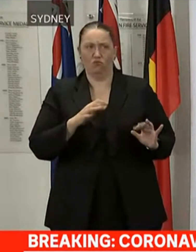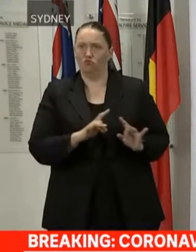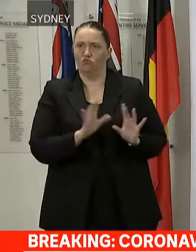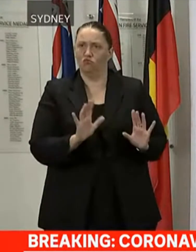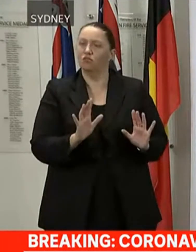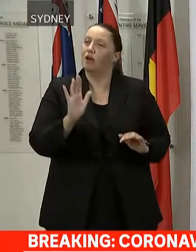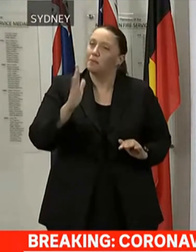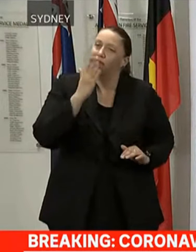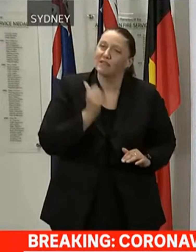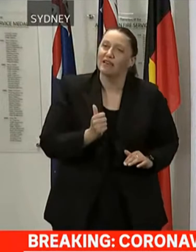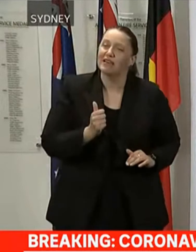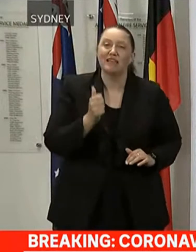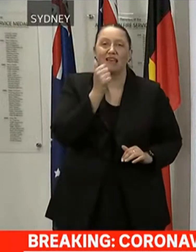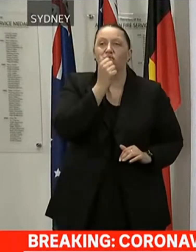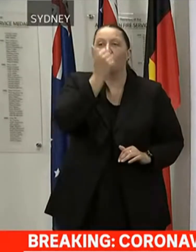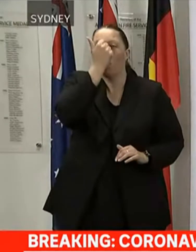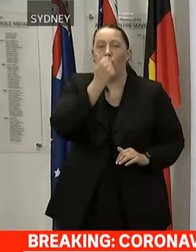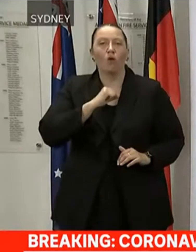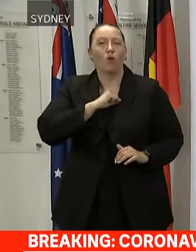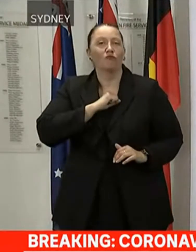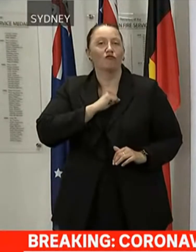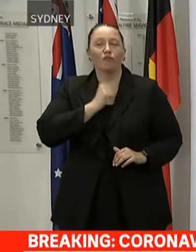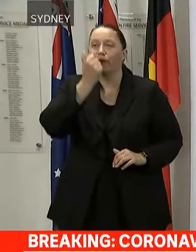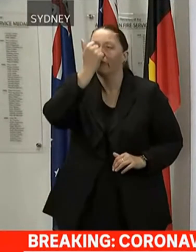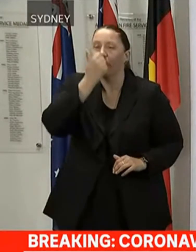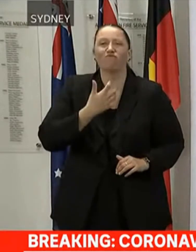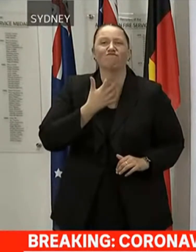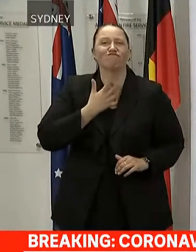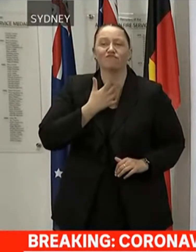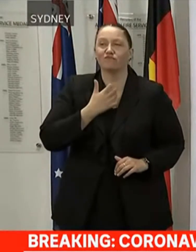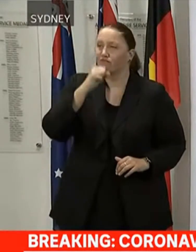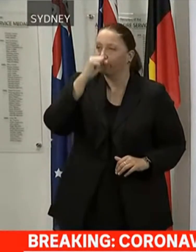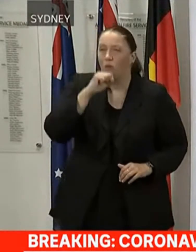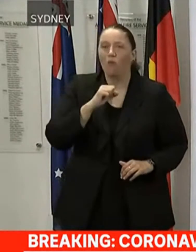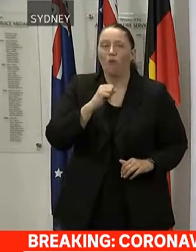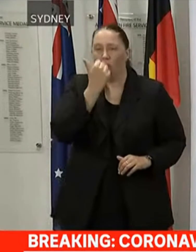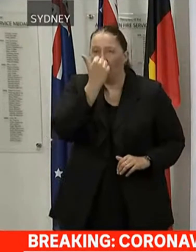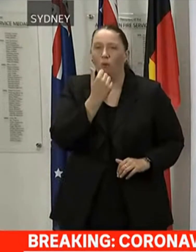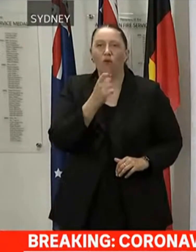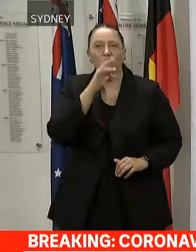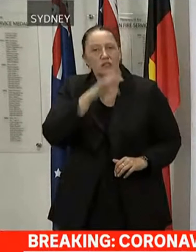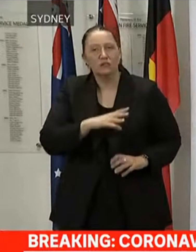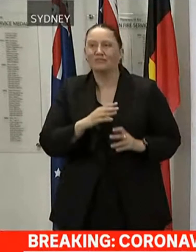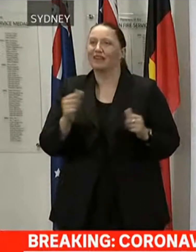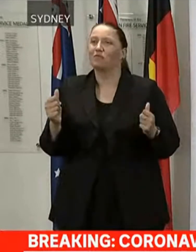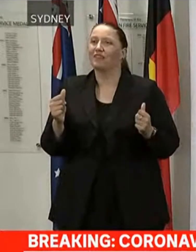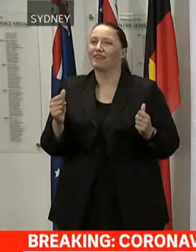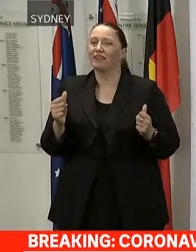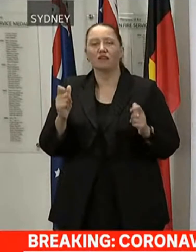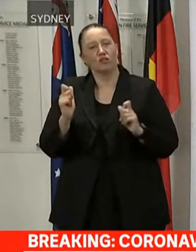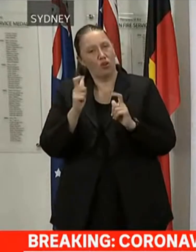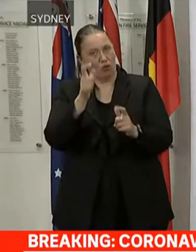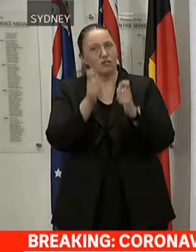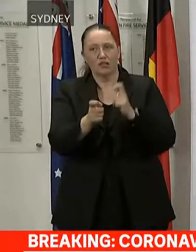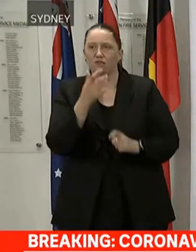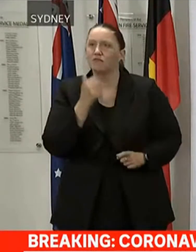to know that anyone who has the mildest of symptoms or anyone who feels they may have been exposed because a direct contact or a venue